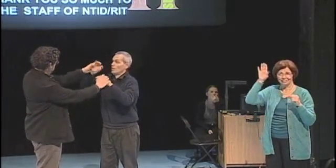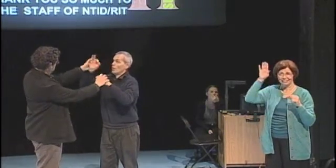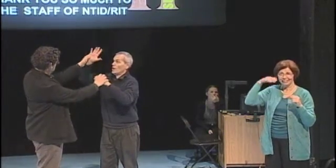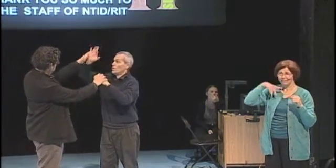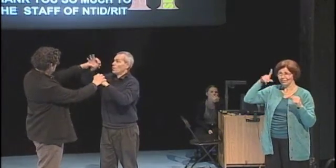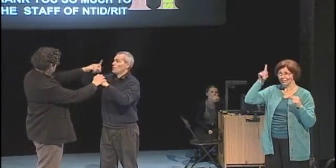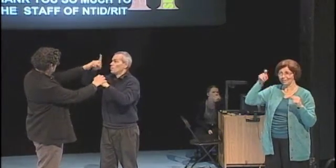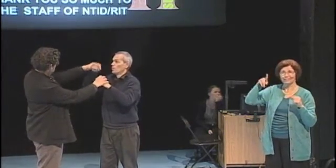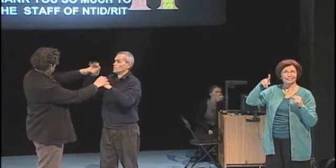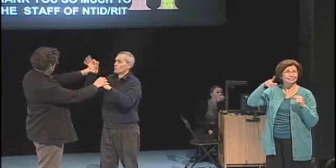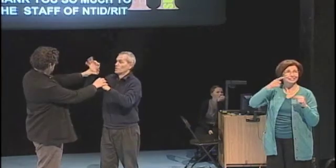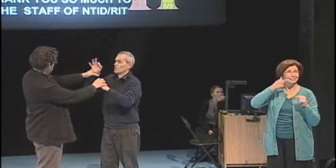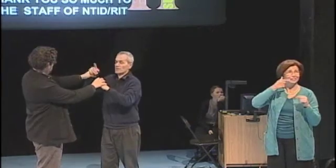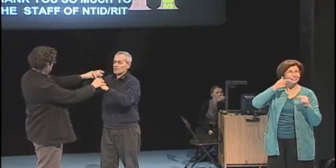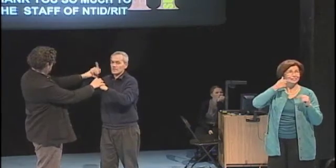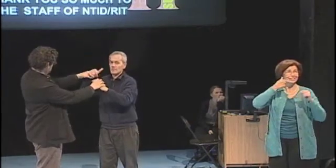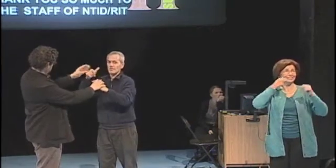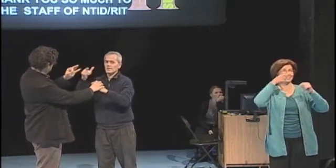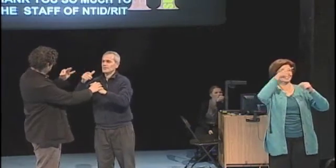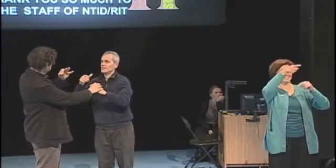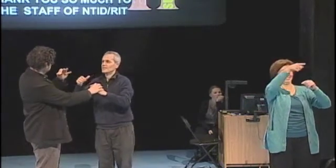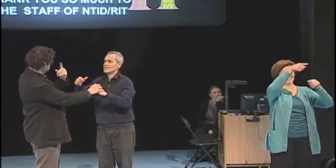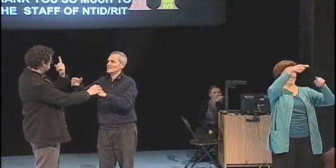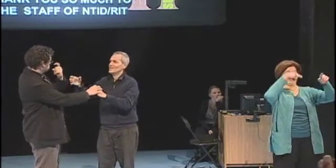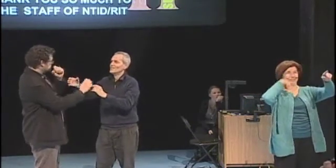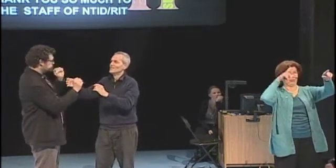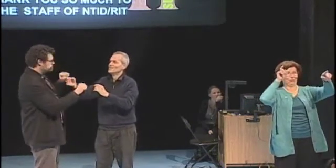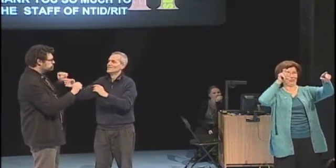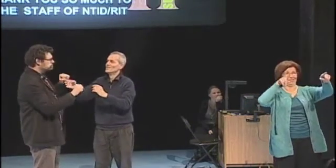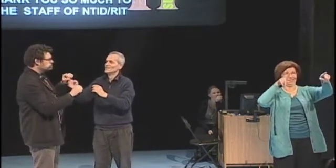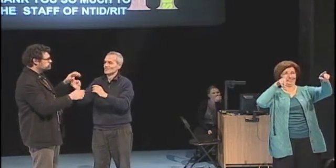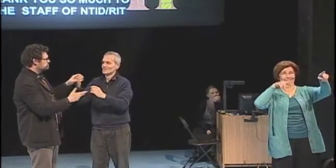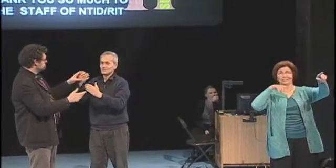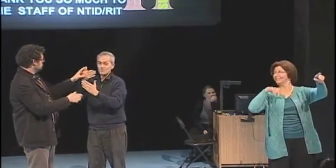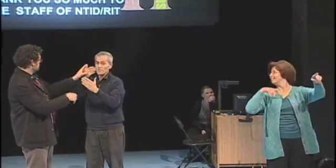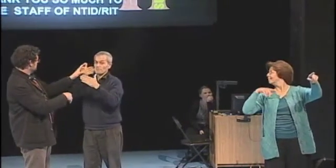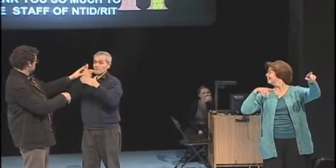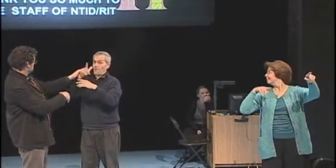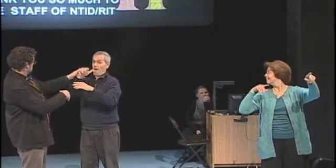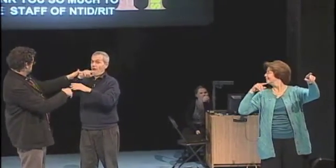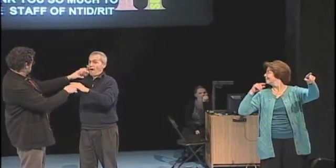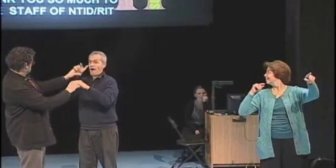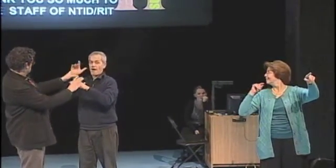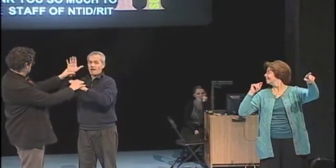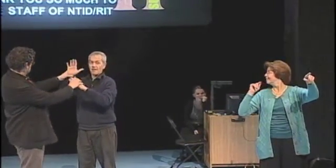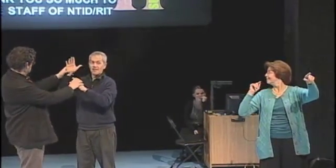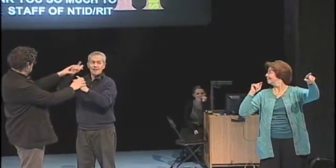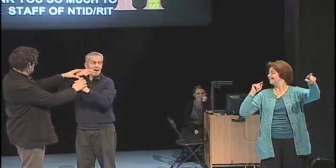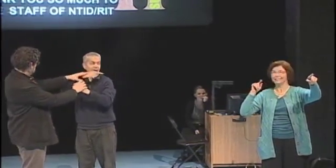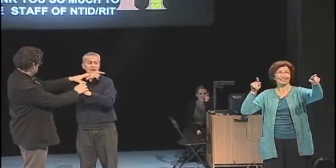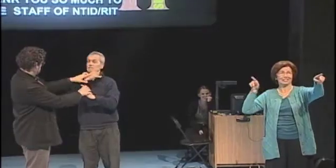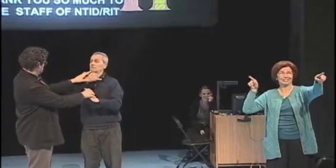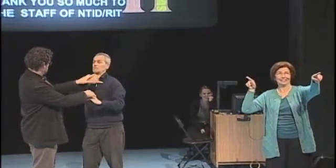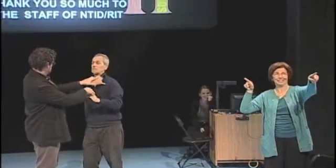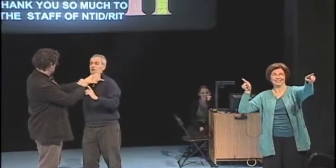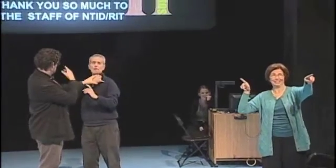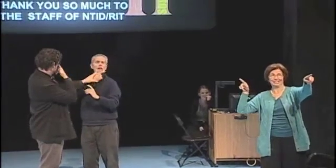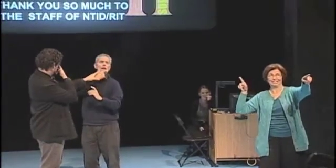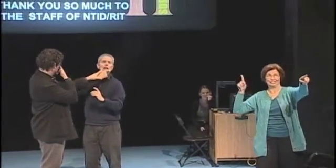Is anyone who'd like to start with questions? You might need you, because I don't know if he's going to copy some.